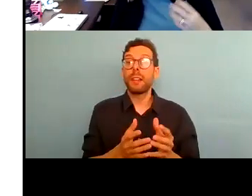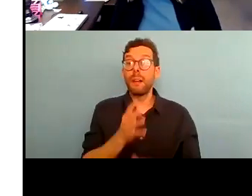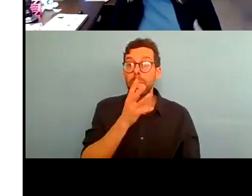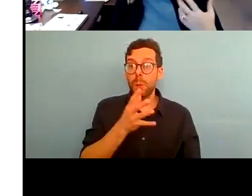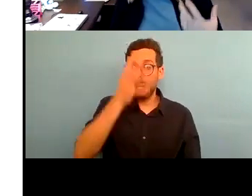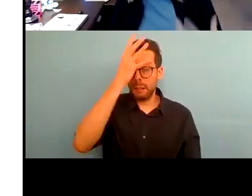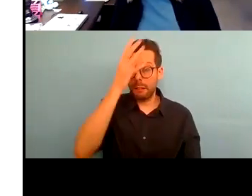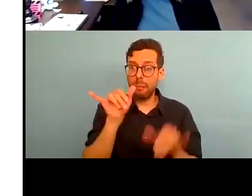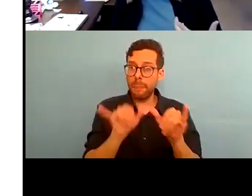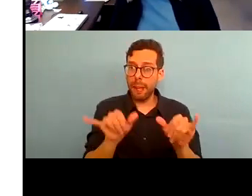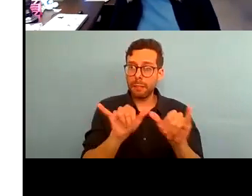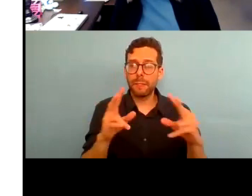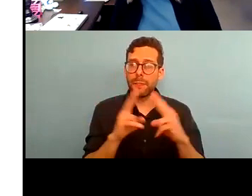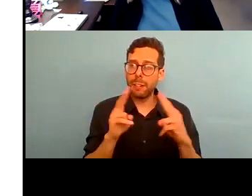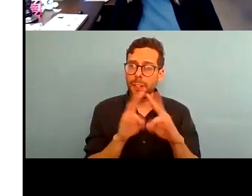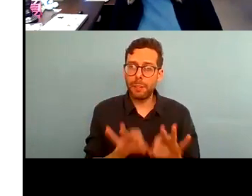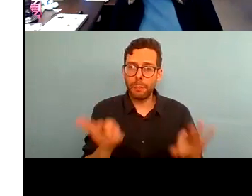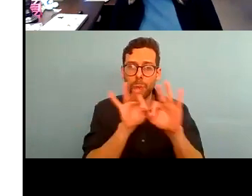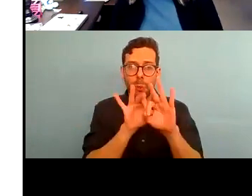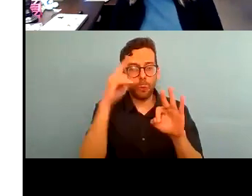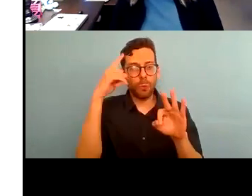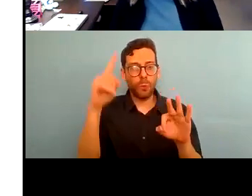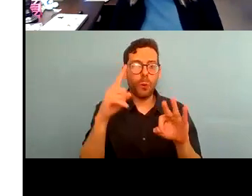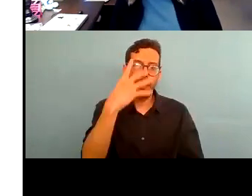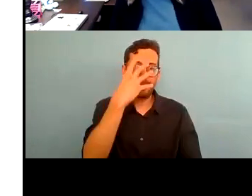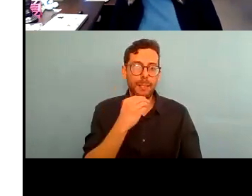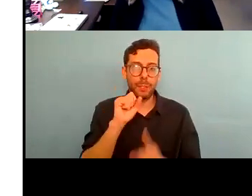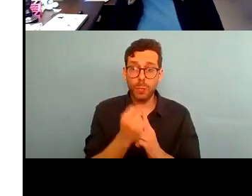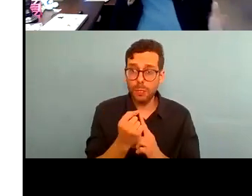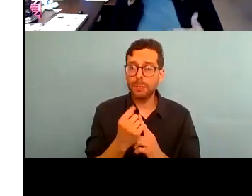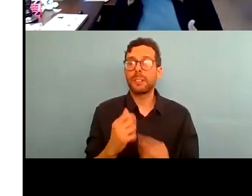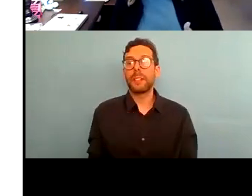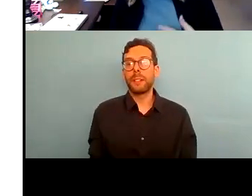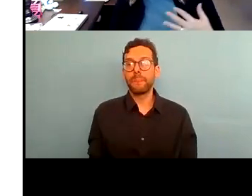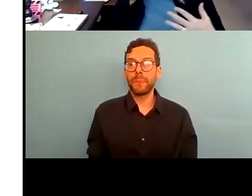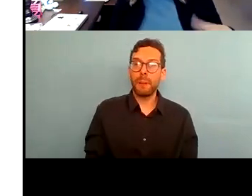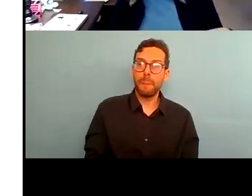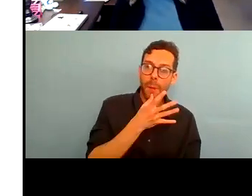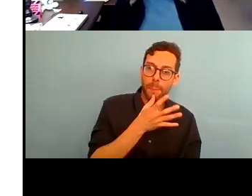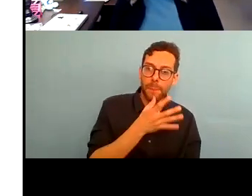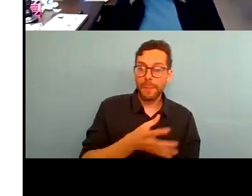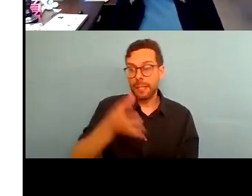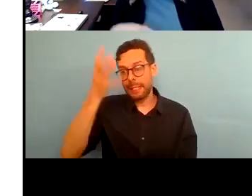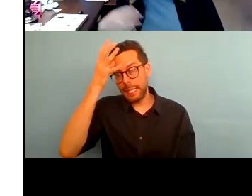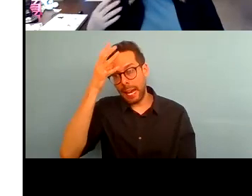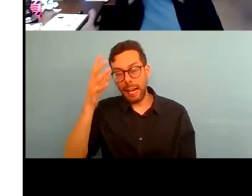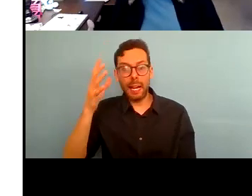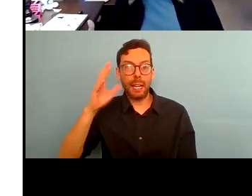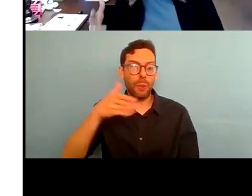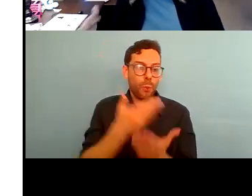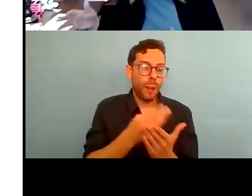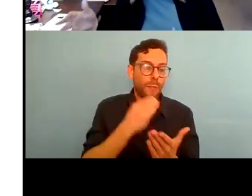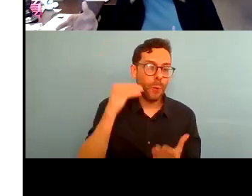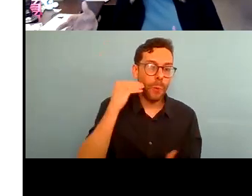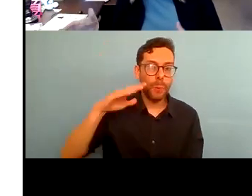in addressing a sleep situation. Whether the mom or the dad comes home late, maybe they work swing shifts, maybe dad leaves early